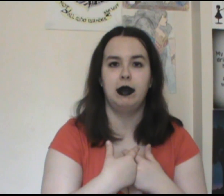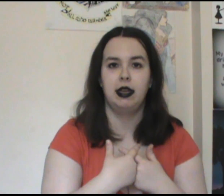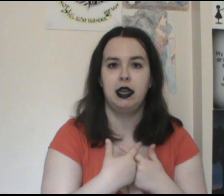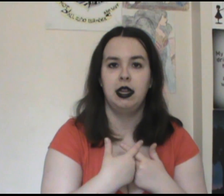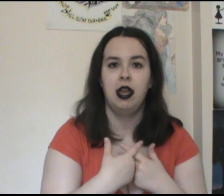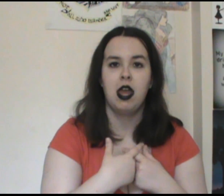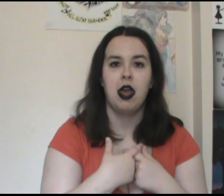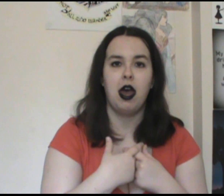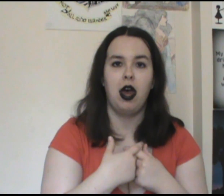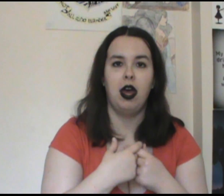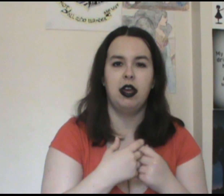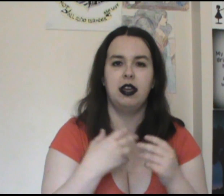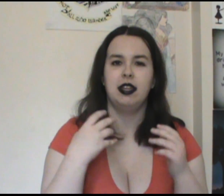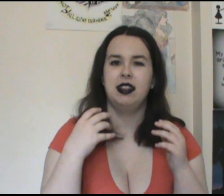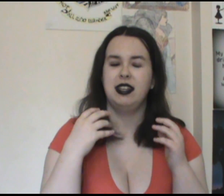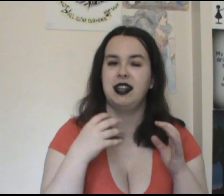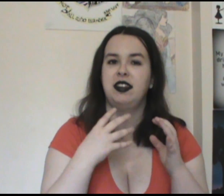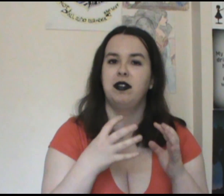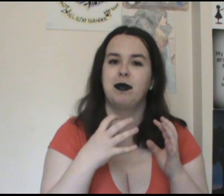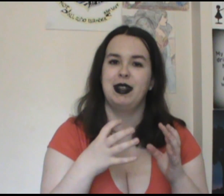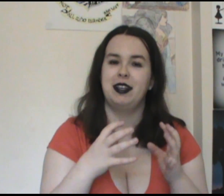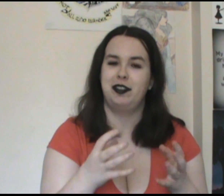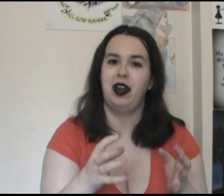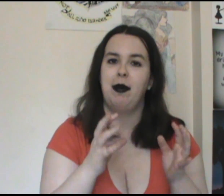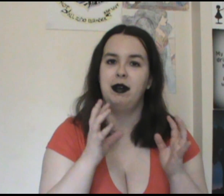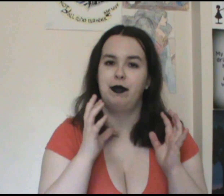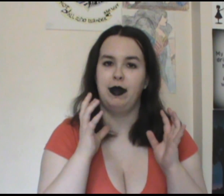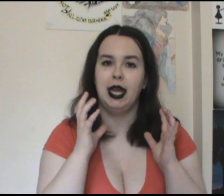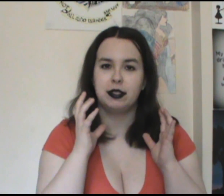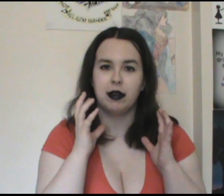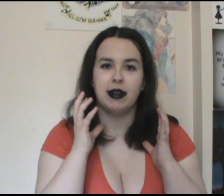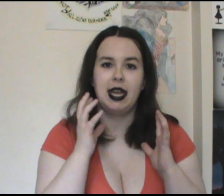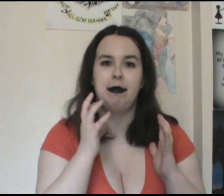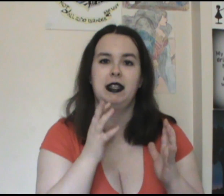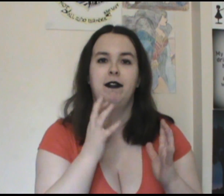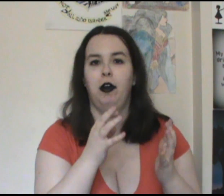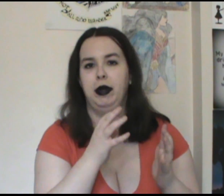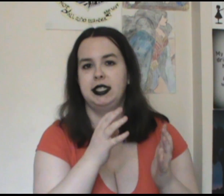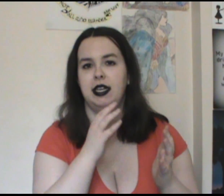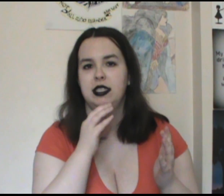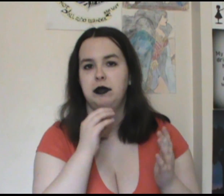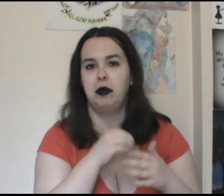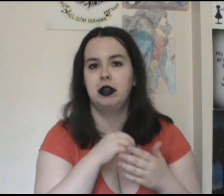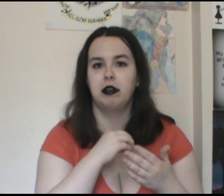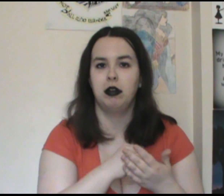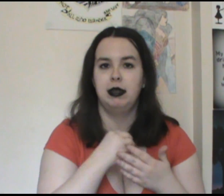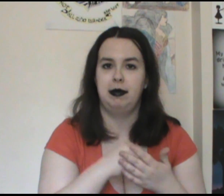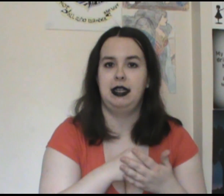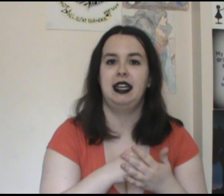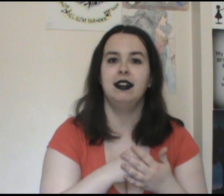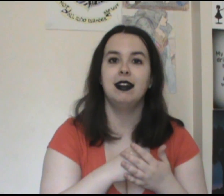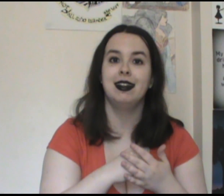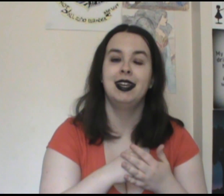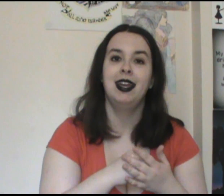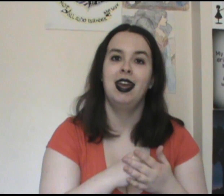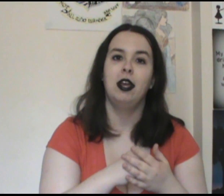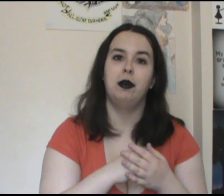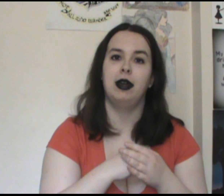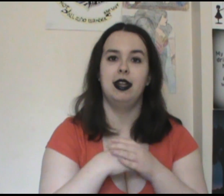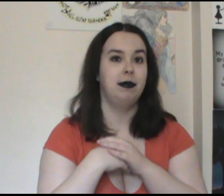everyone, they did do a really good job of sort of aiming the focus on this one girl in particular, who ended up